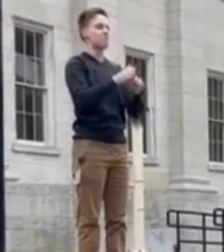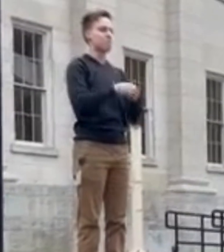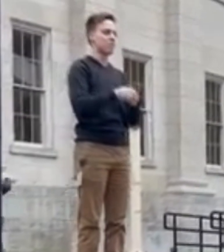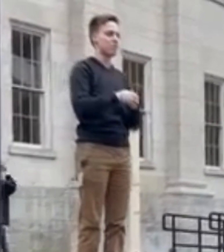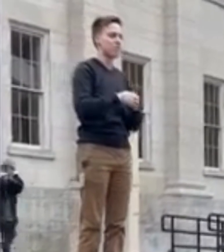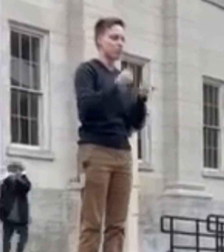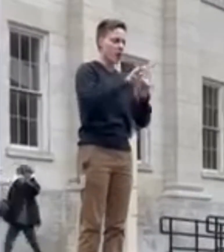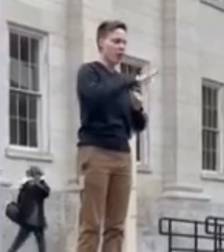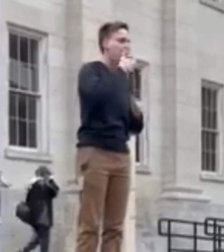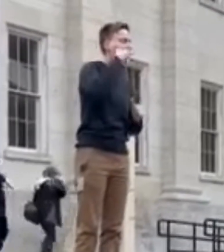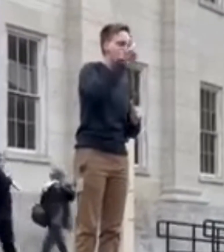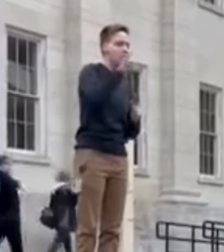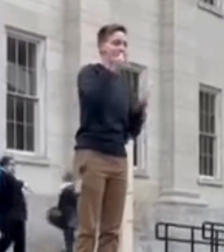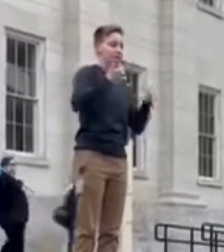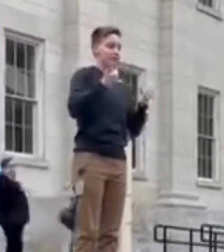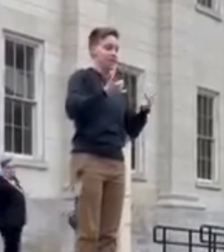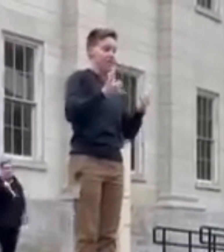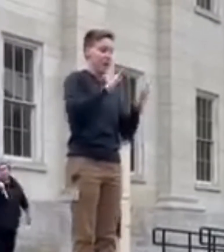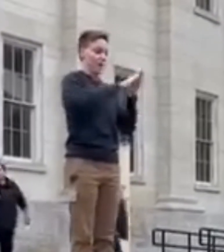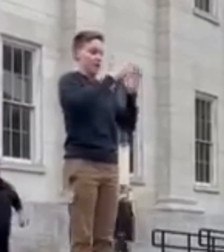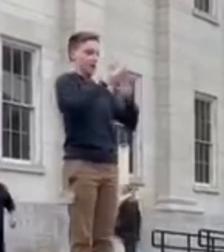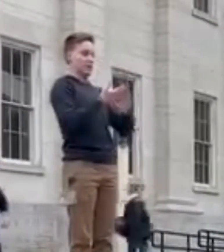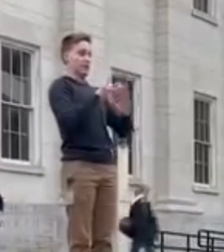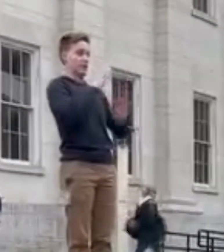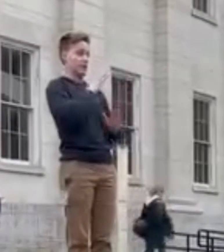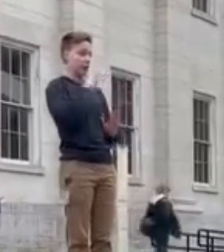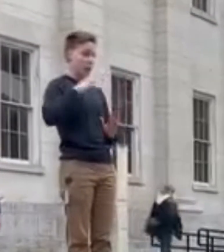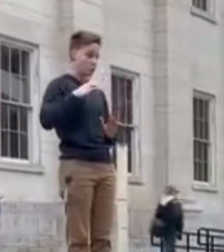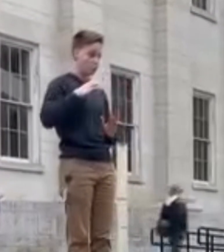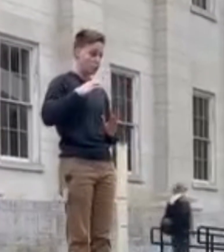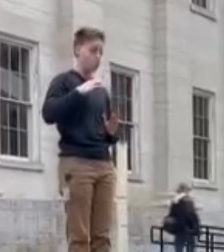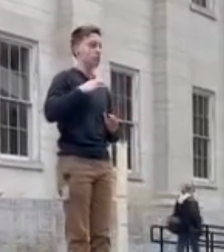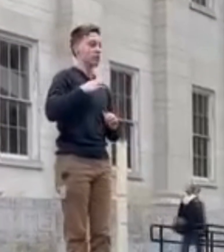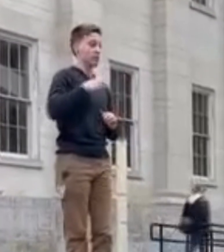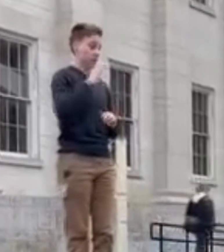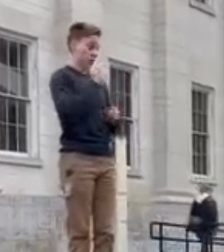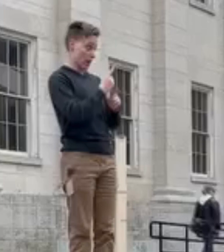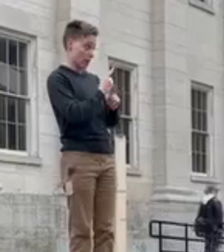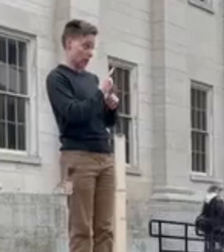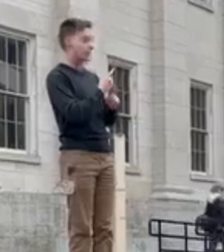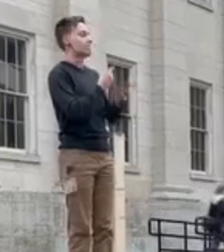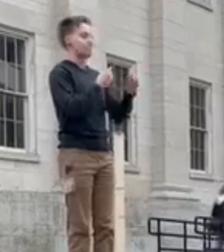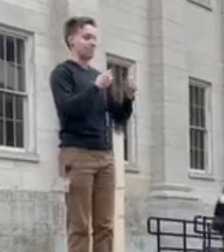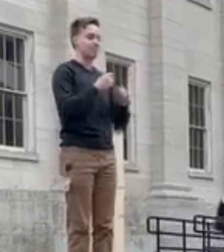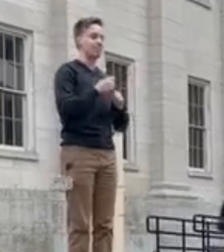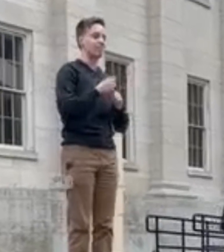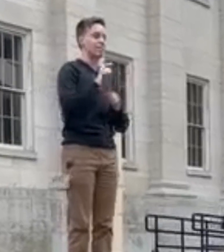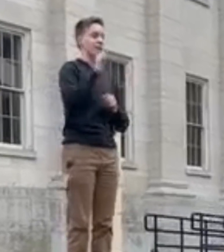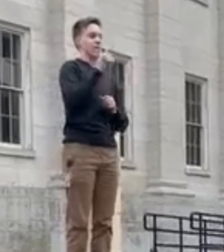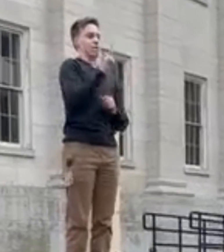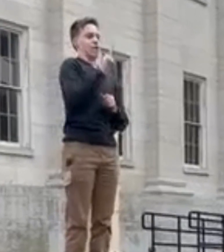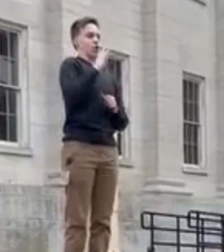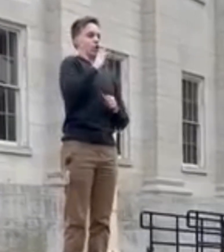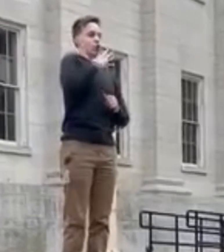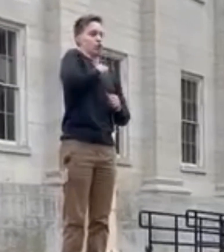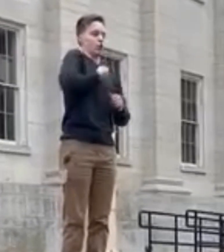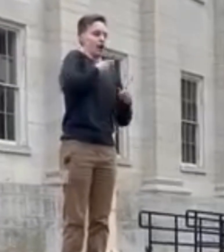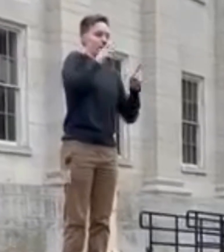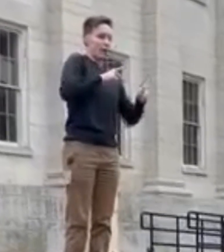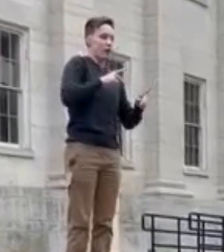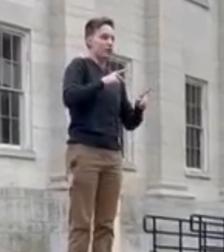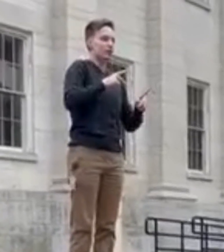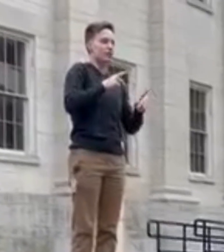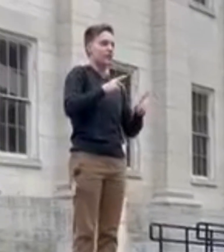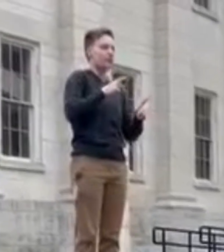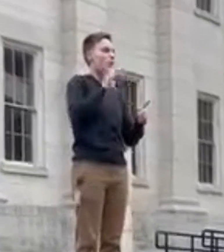And she is now on the city council. Is that correct? The first trans person in Ohio to be